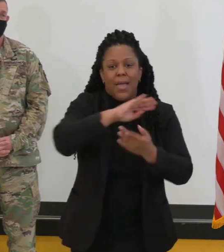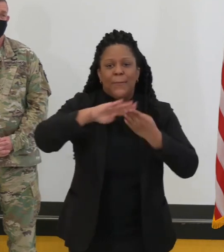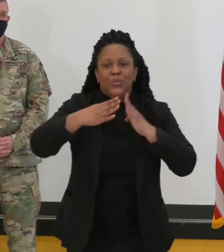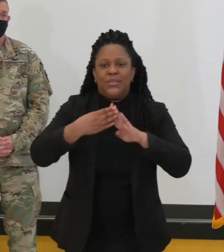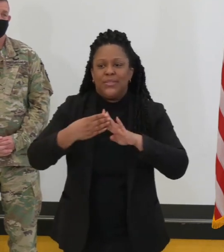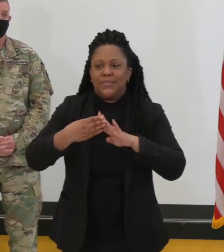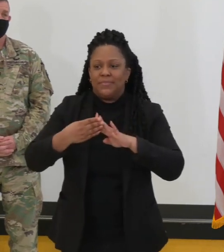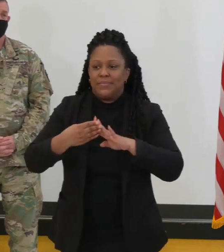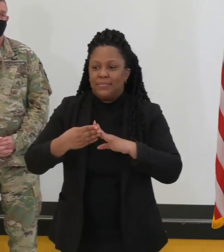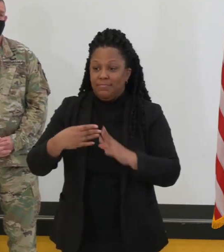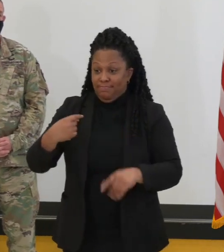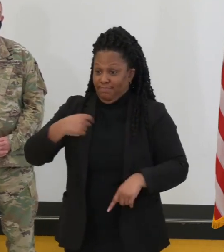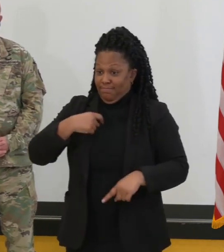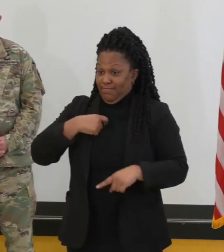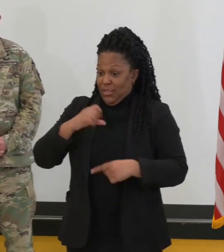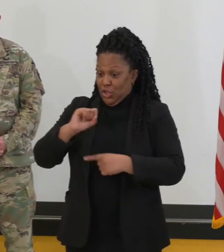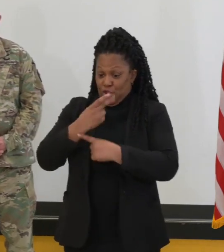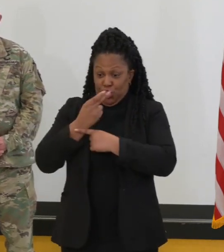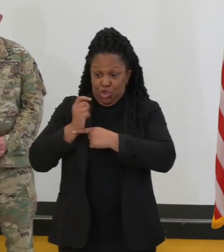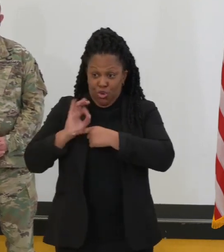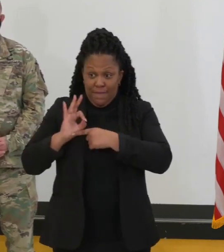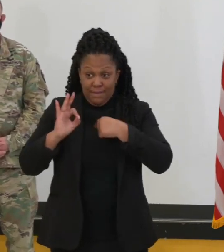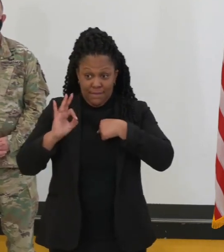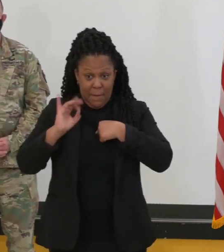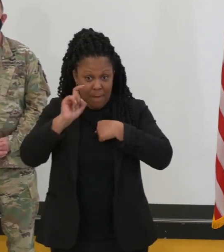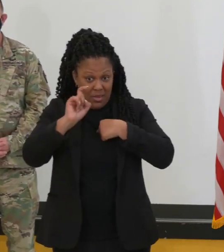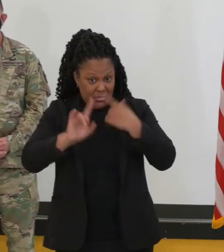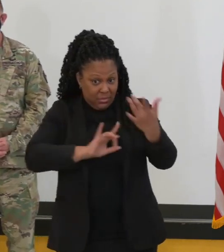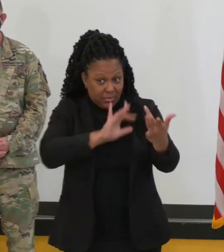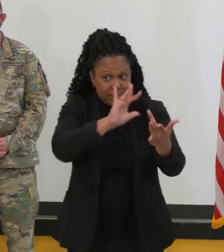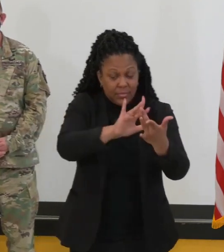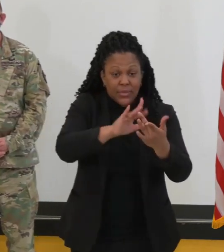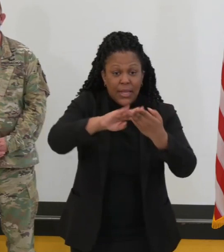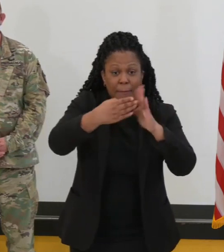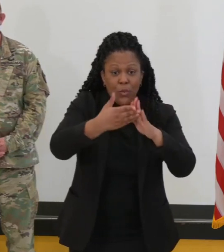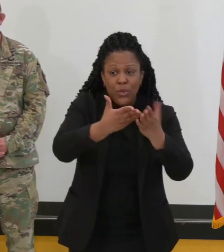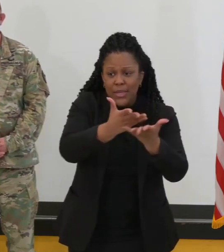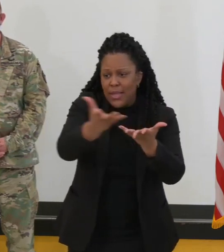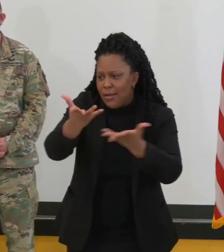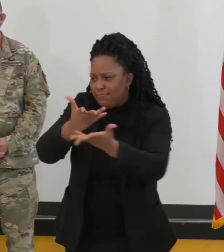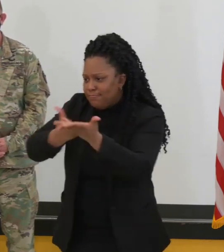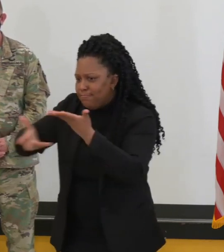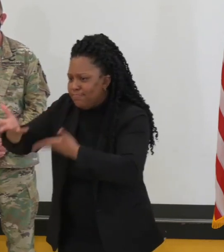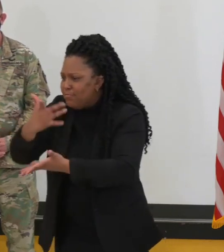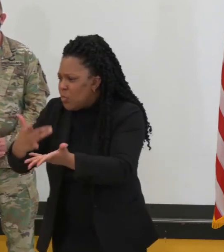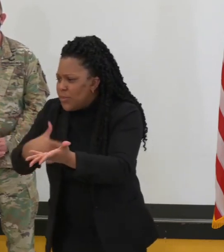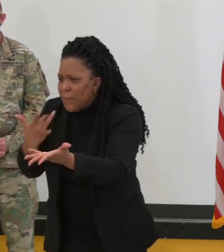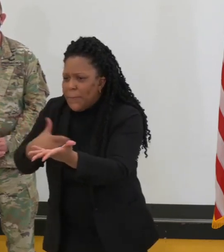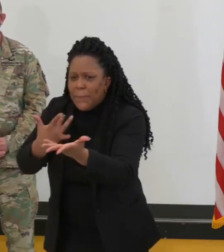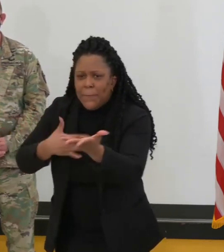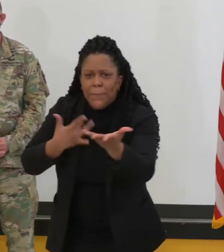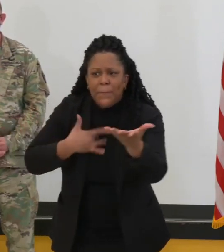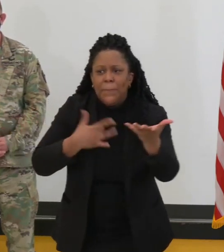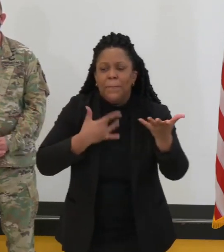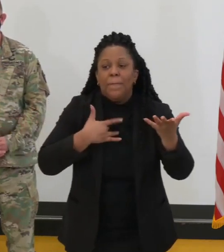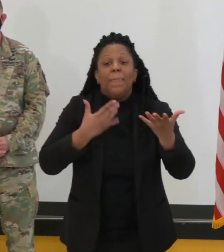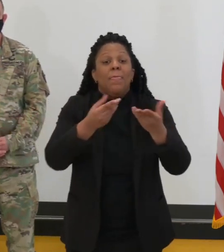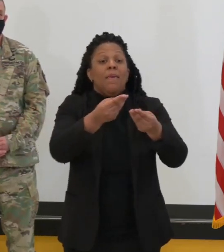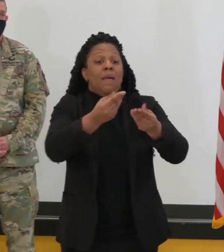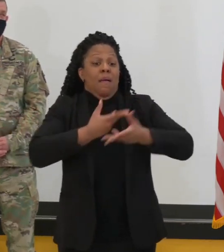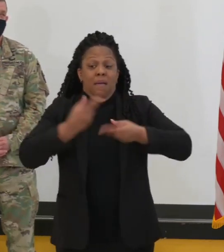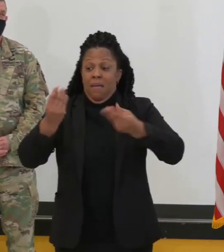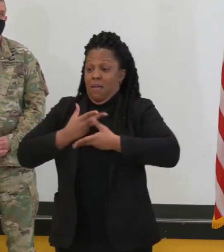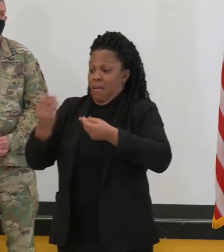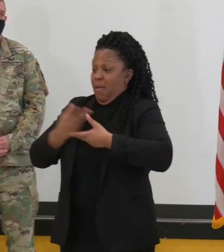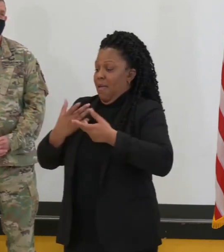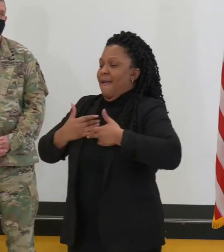on, so that you have a vehicle for conversation and communication, so that you know that, you know, that they